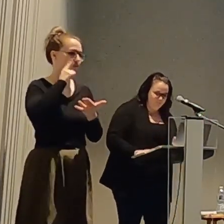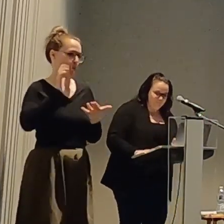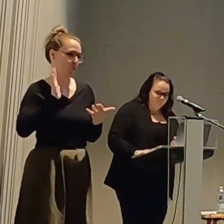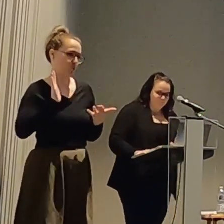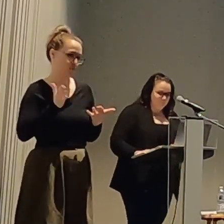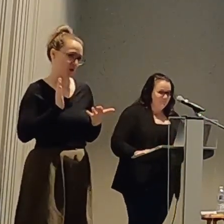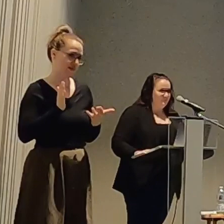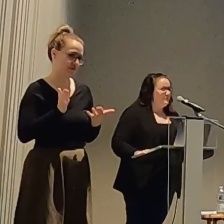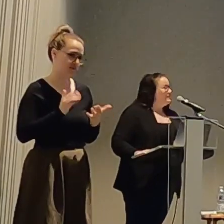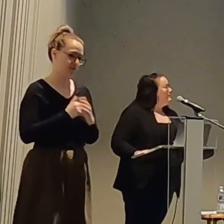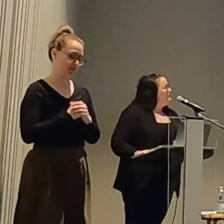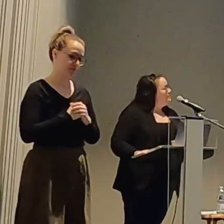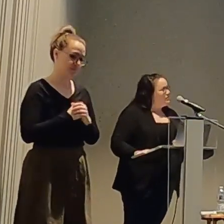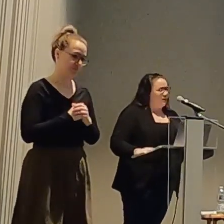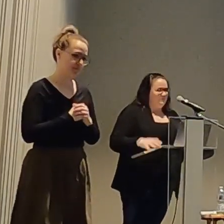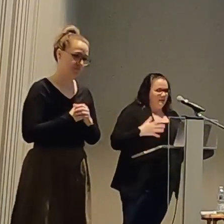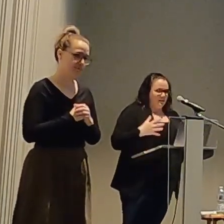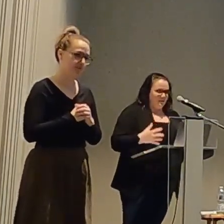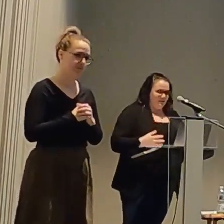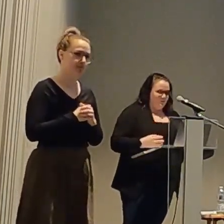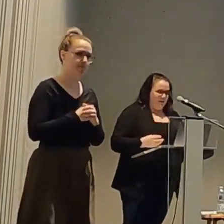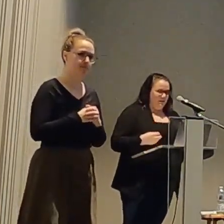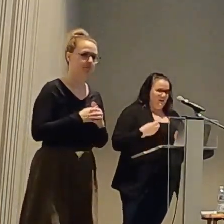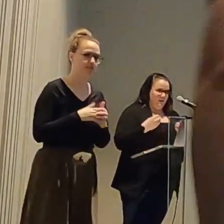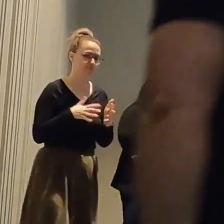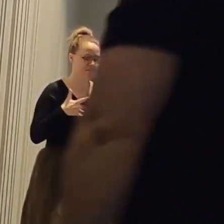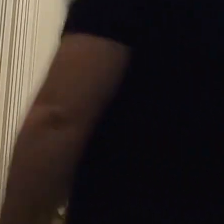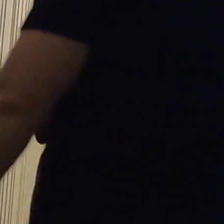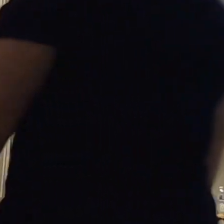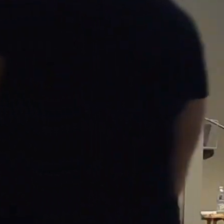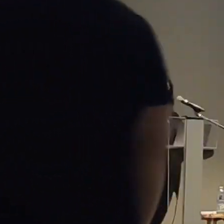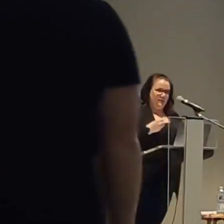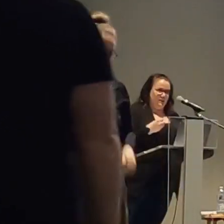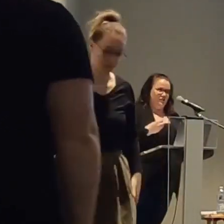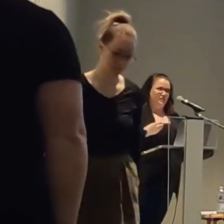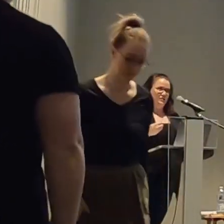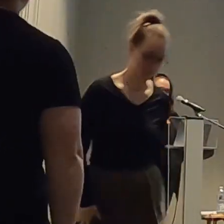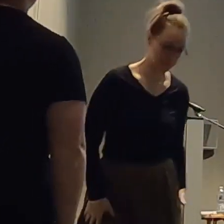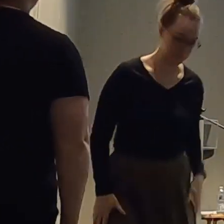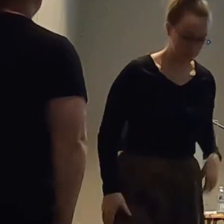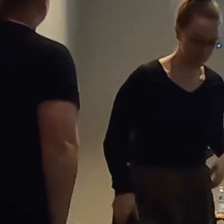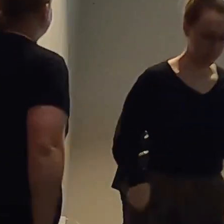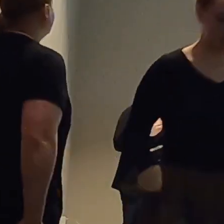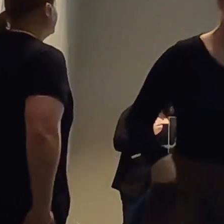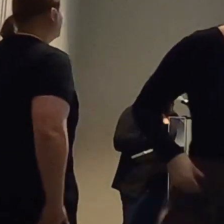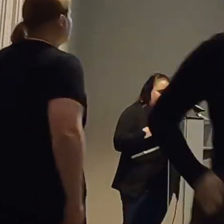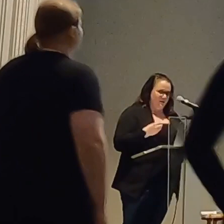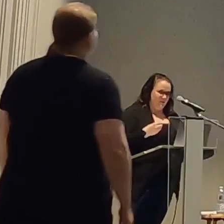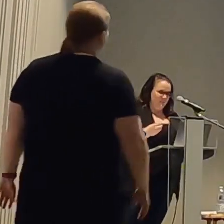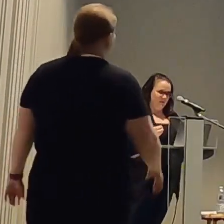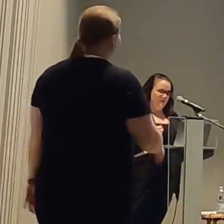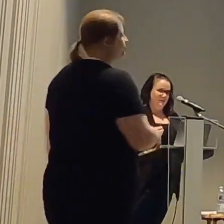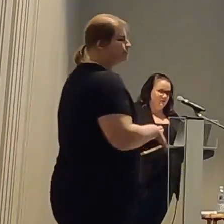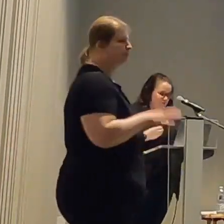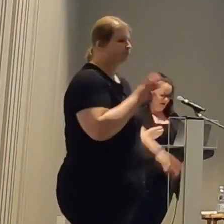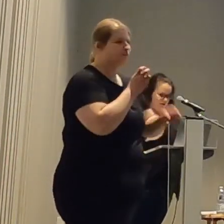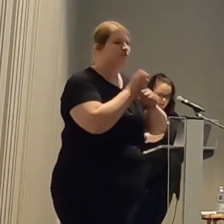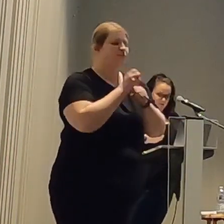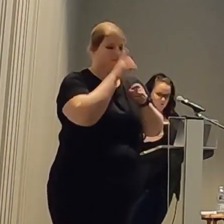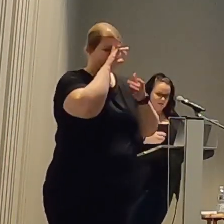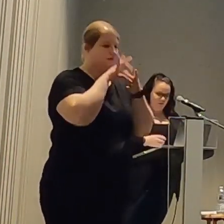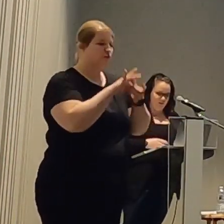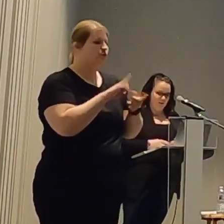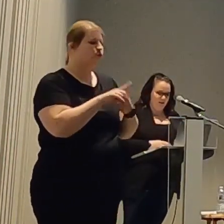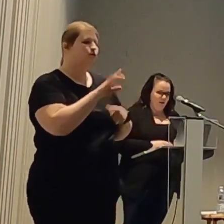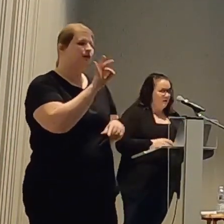coverage. She updates a little bit and kind of makes connections to 9/11 in this